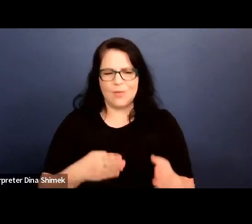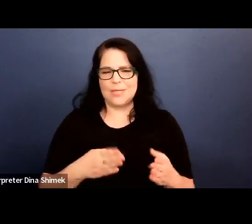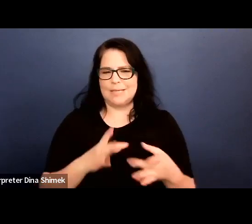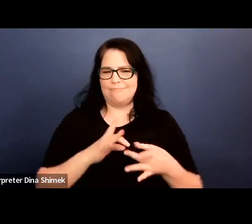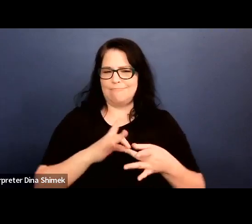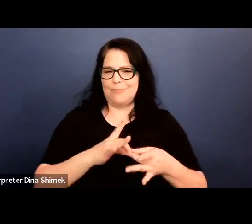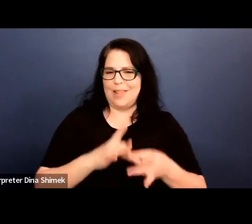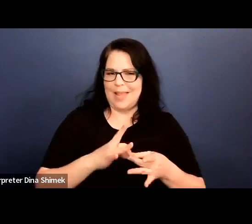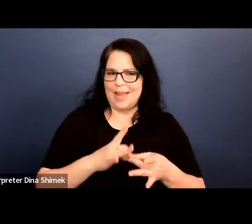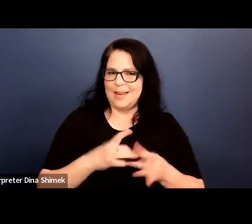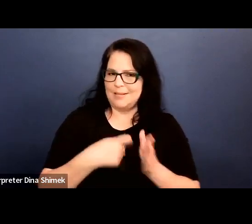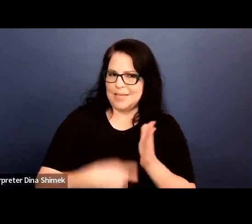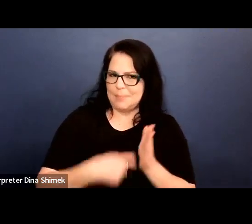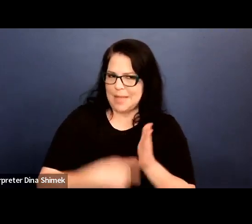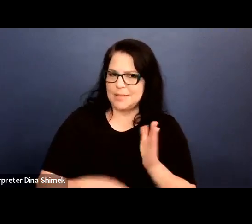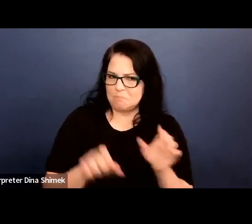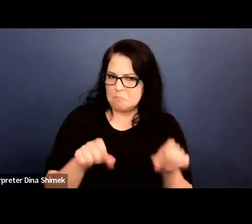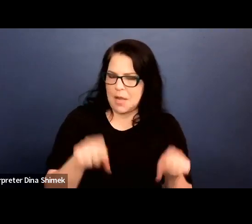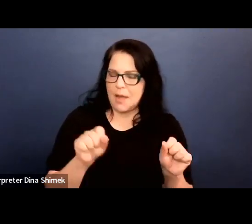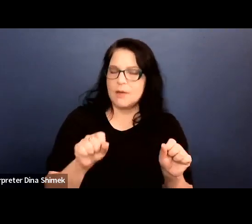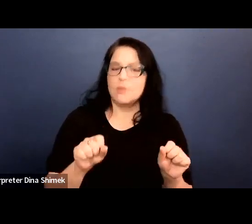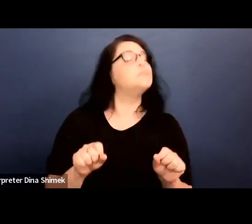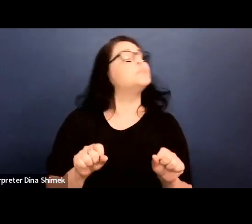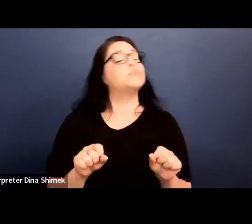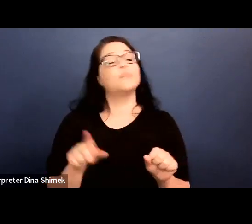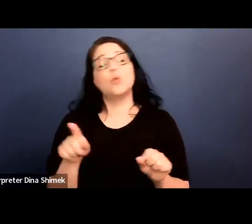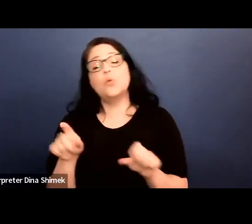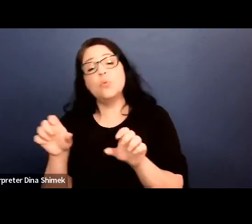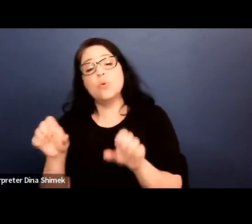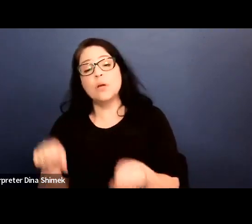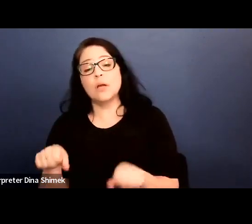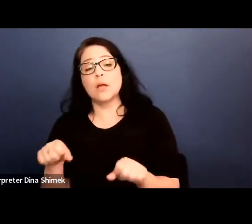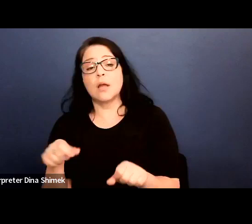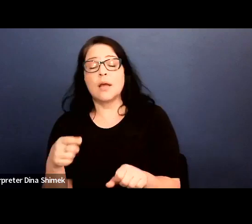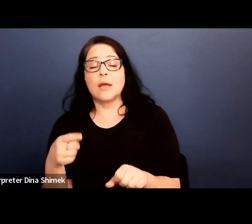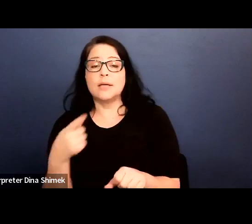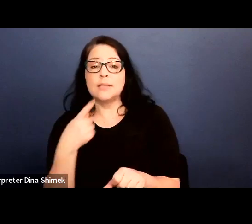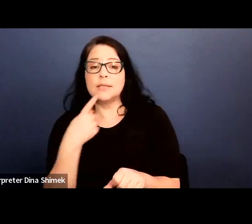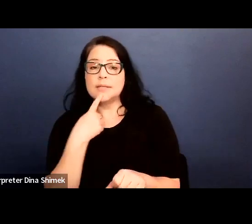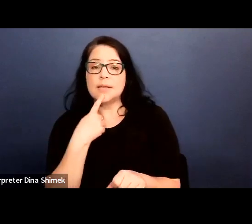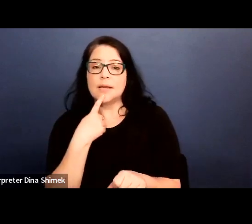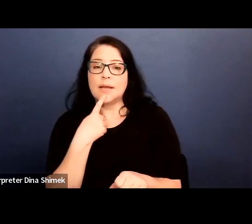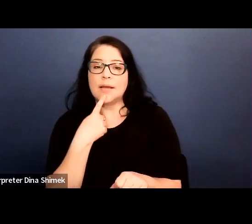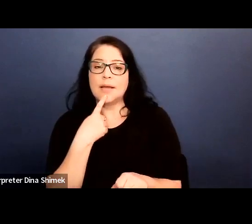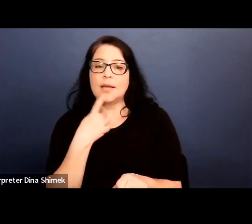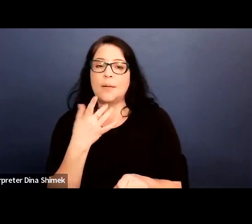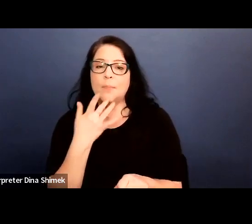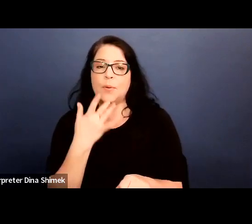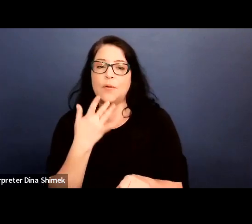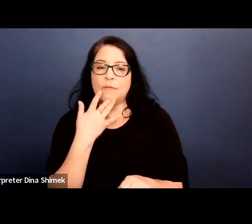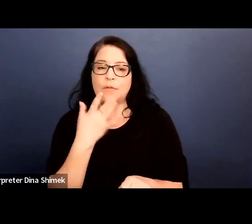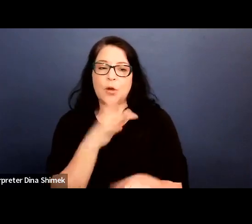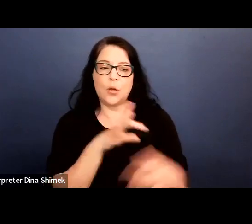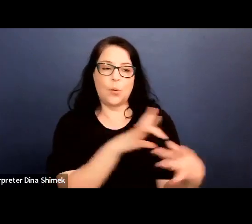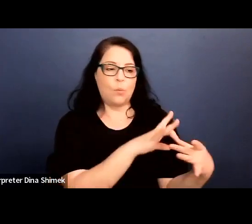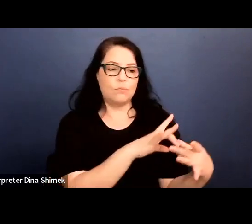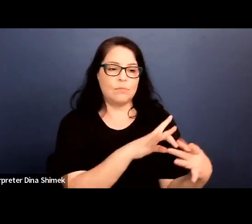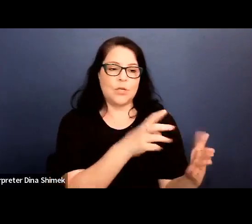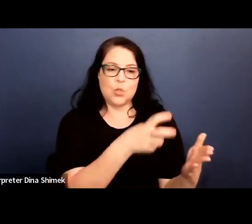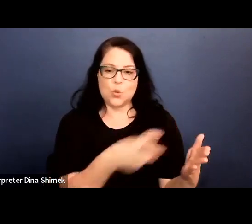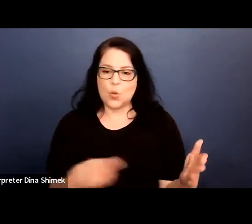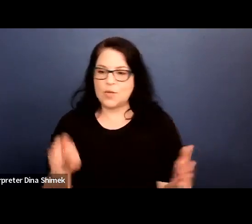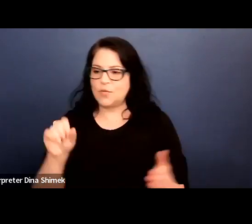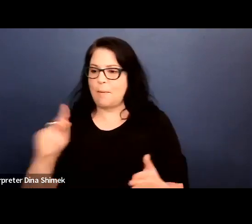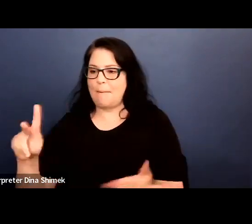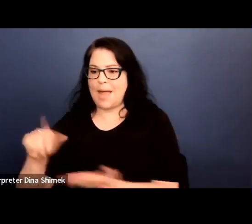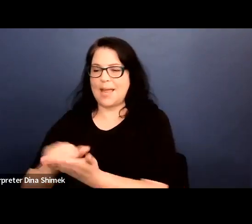You can do that. Alternatively, you can say, put the money into your connected bank account and then write a